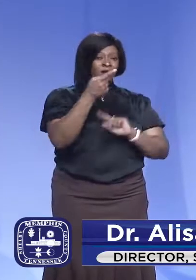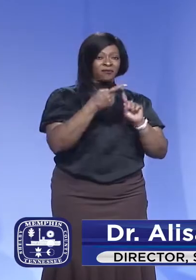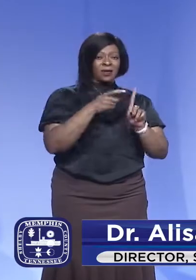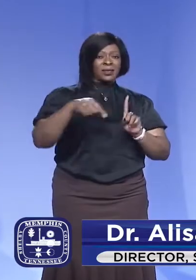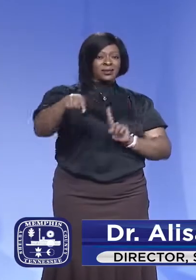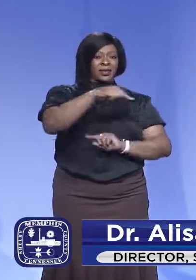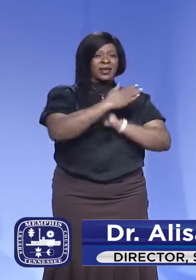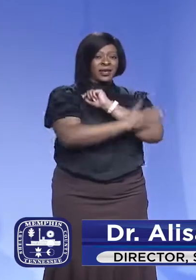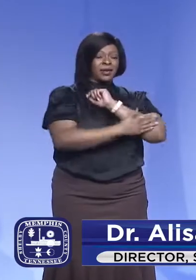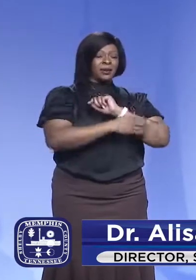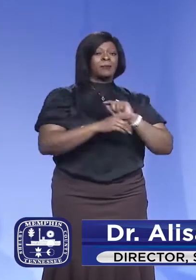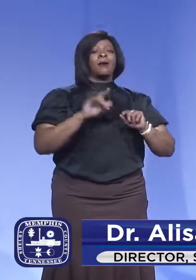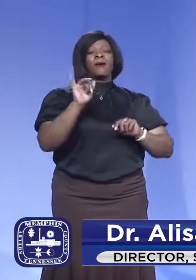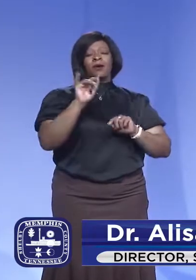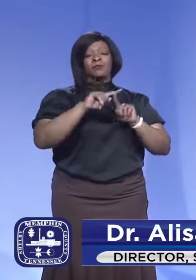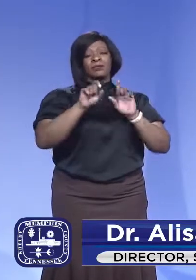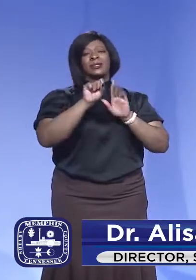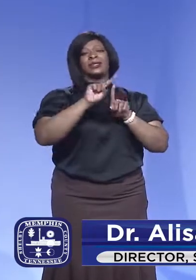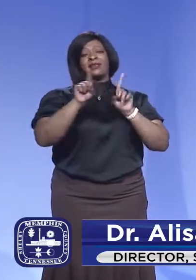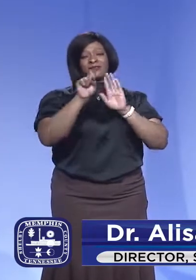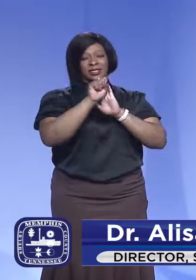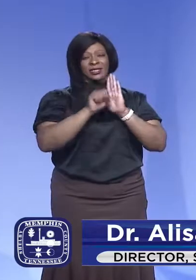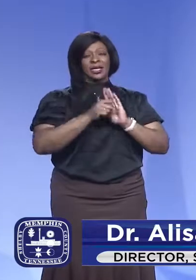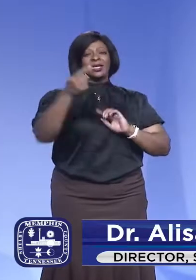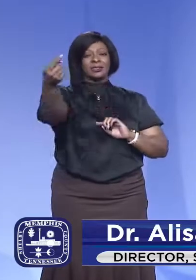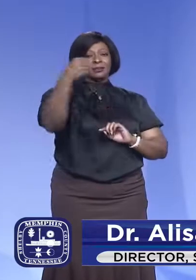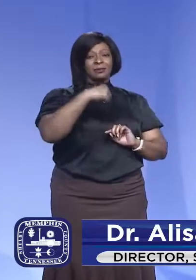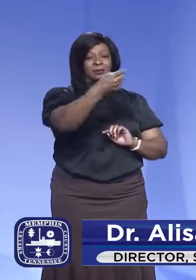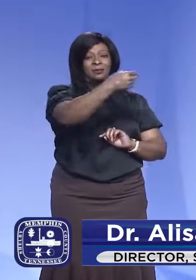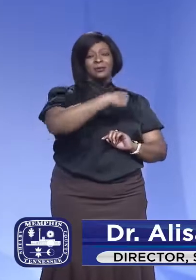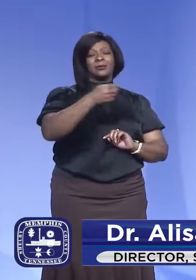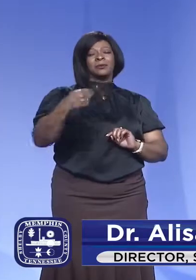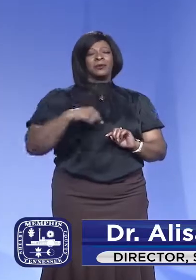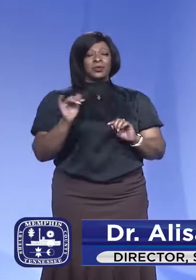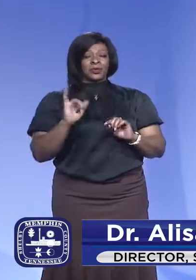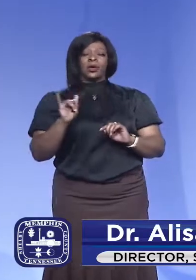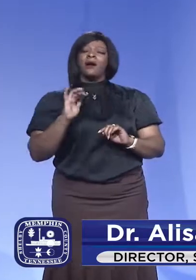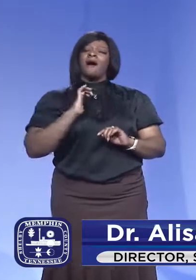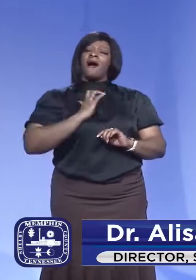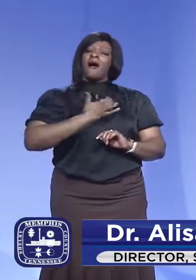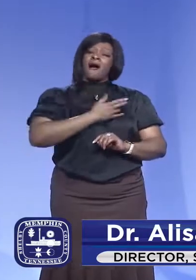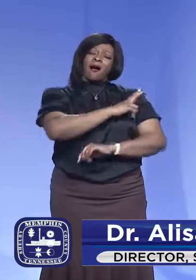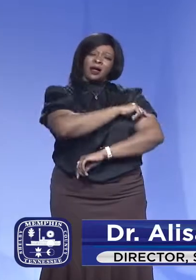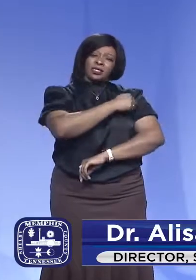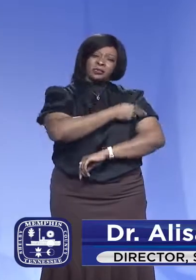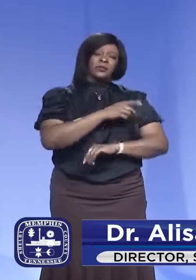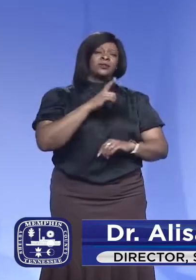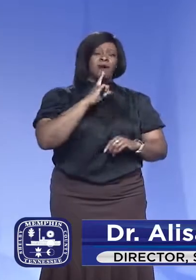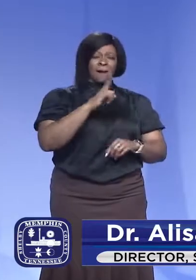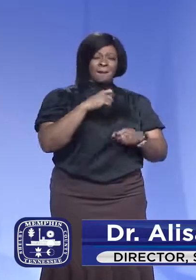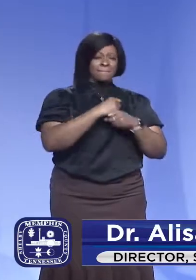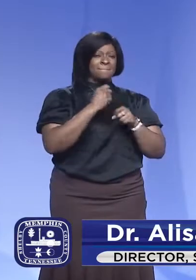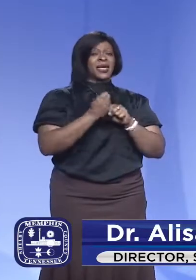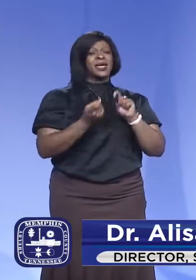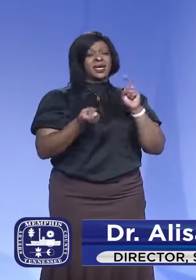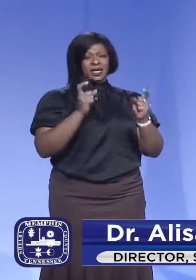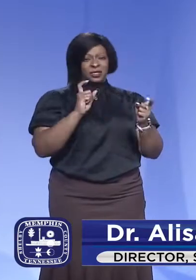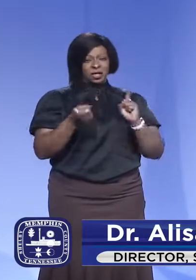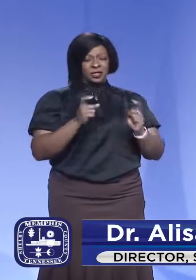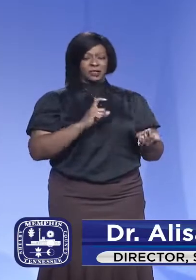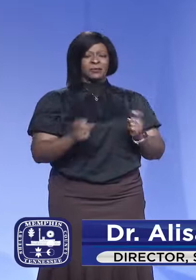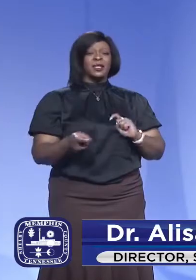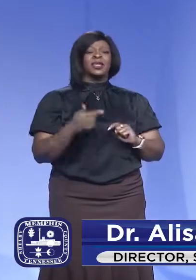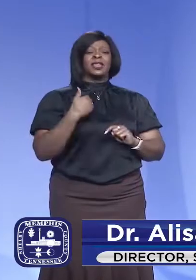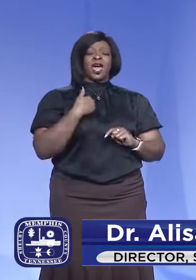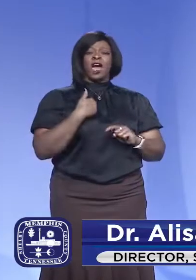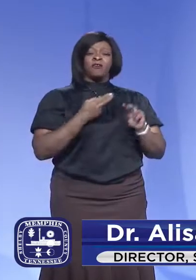surrounding counties but also from surrounding states. I just want to reinforce that our hospitals are making adjustments and they have